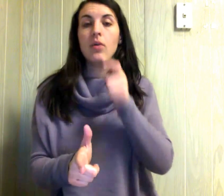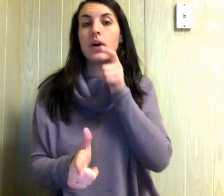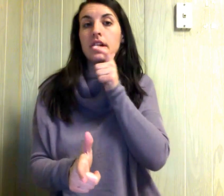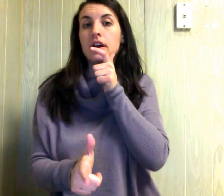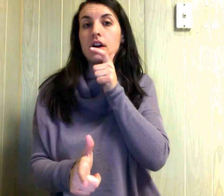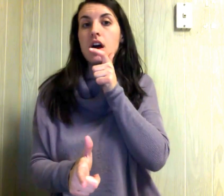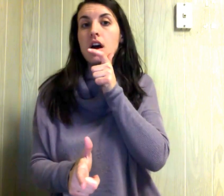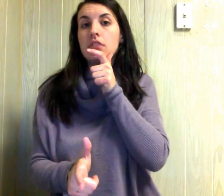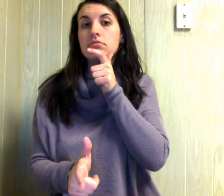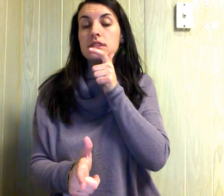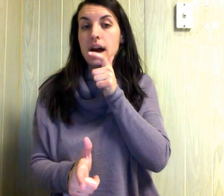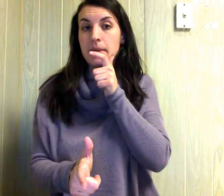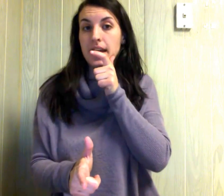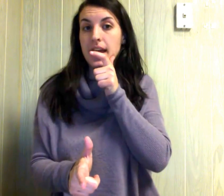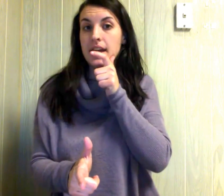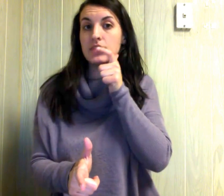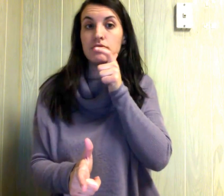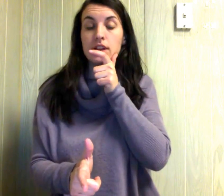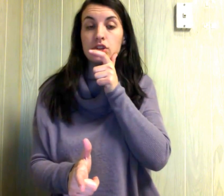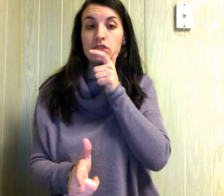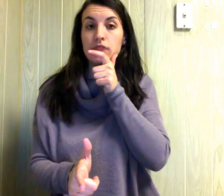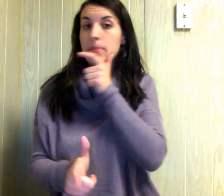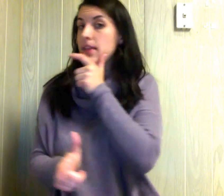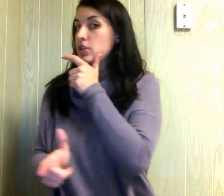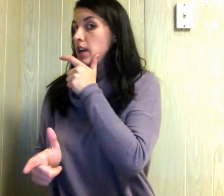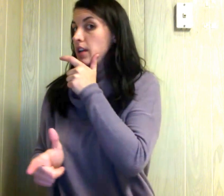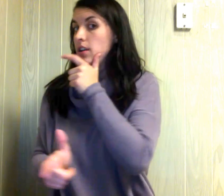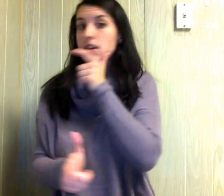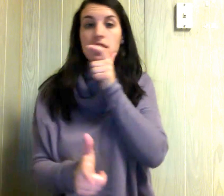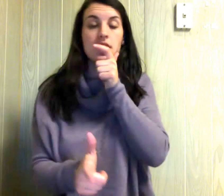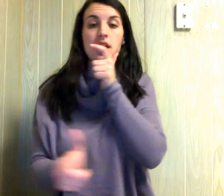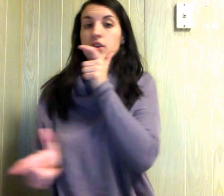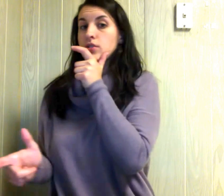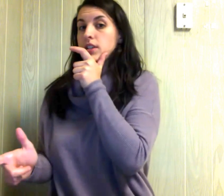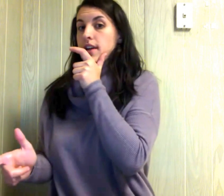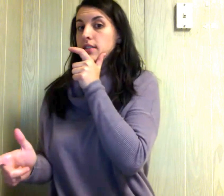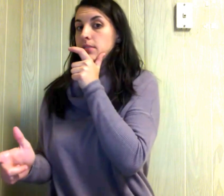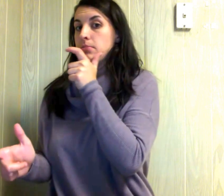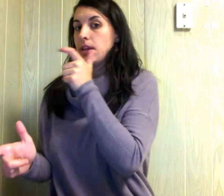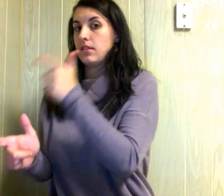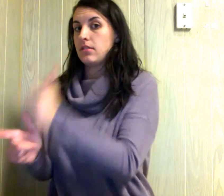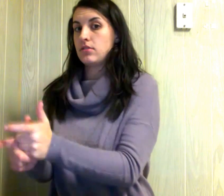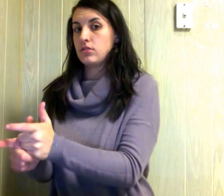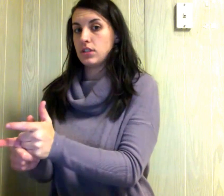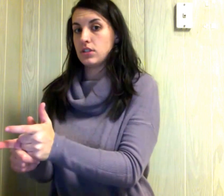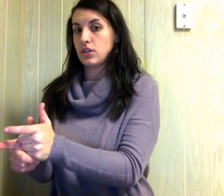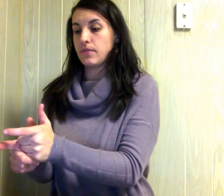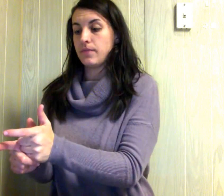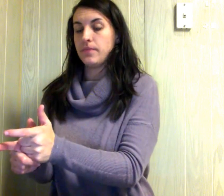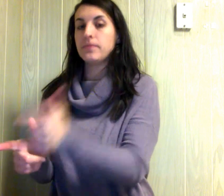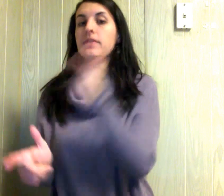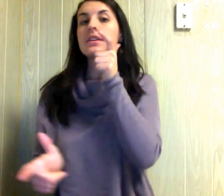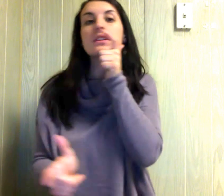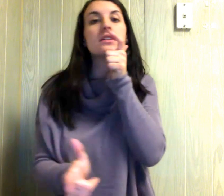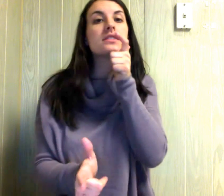your dominant hand starts right by the chin, and you go down to meet. Sister.